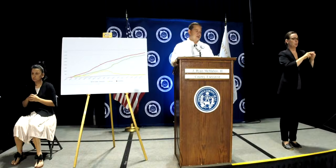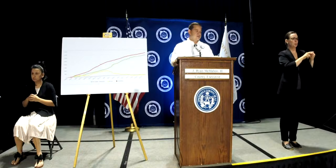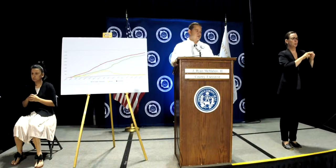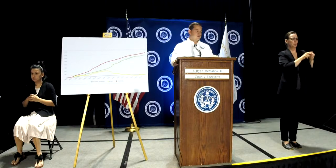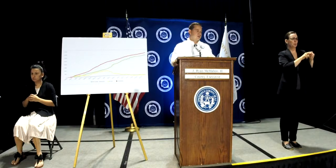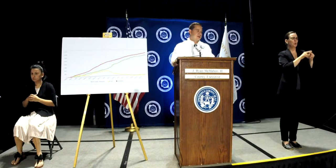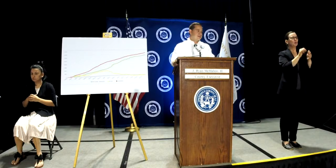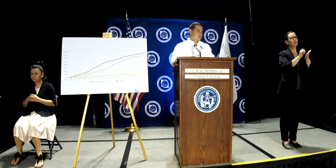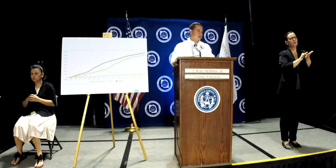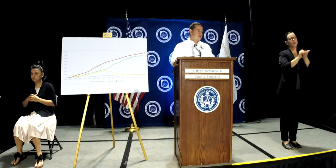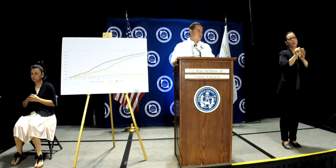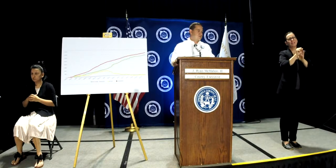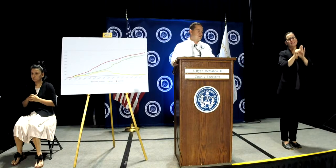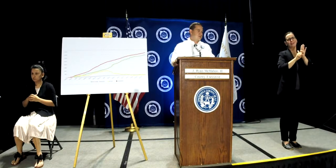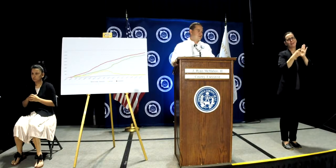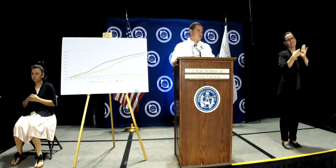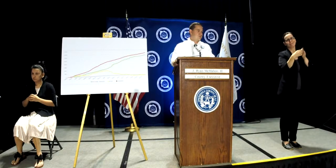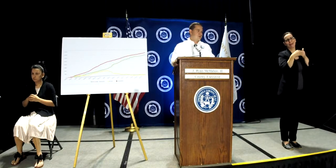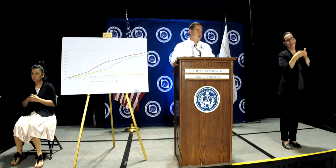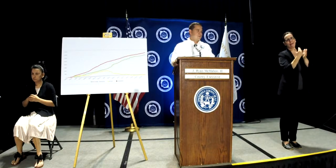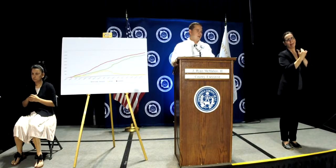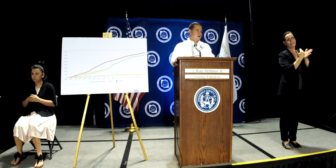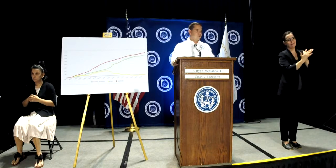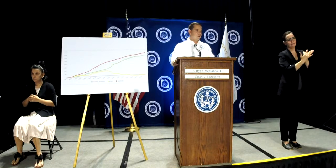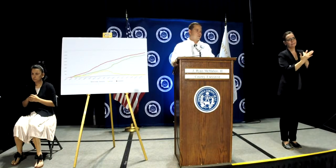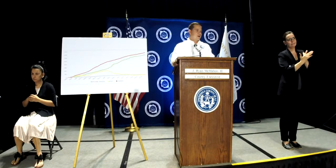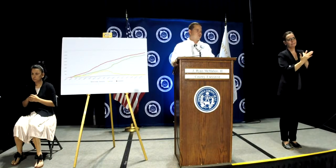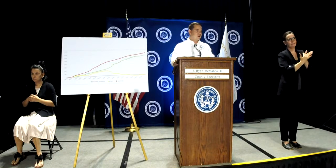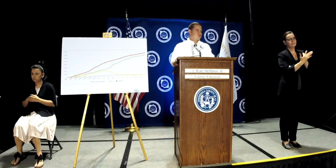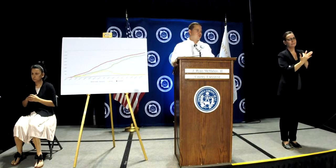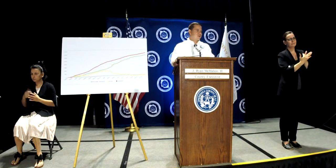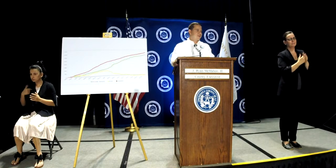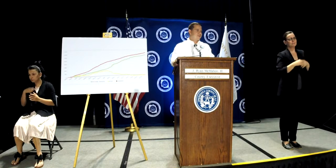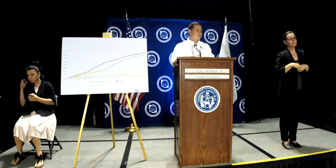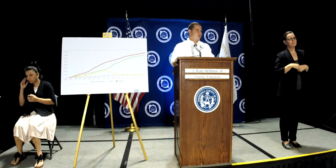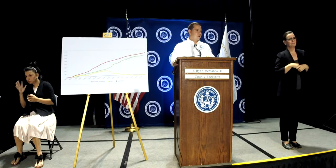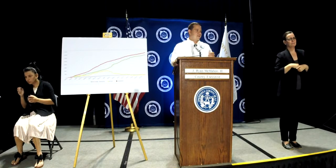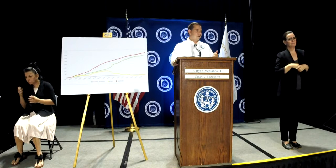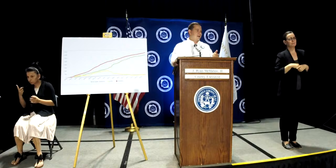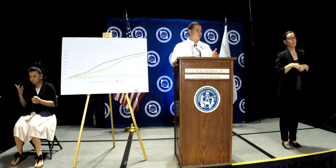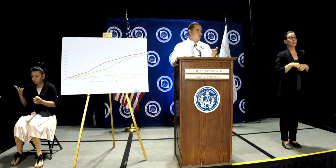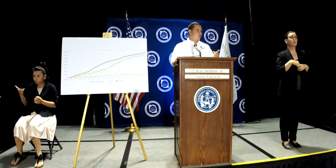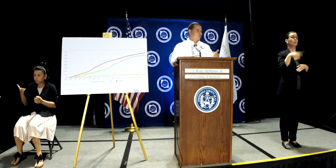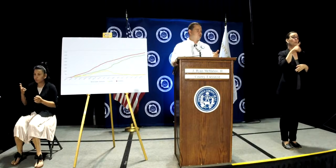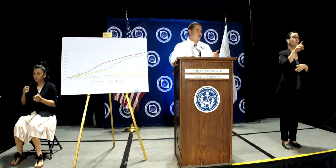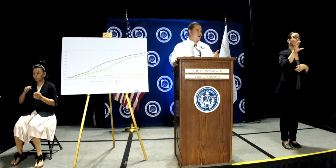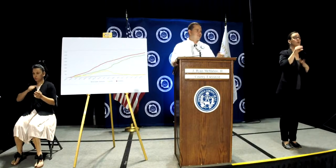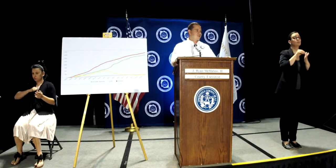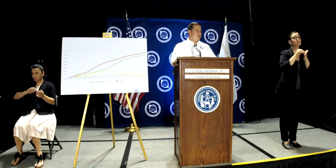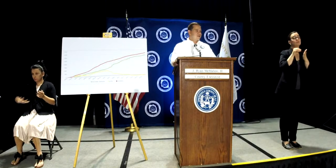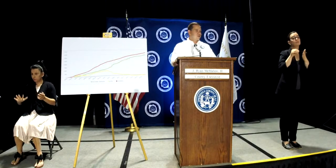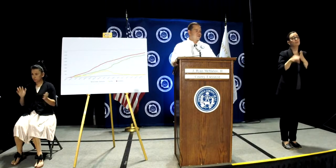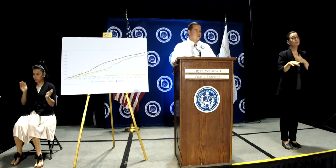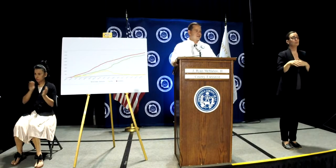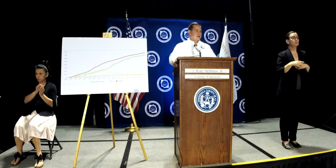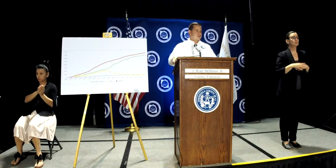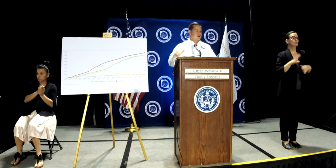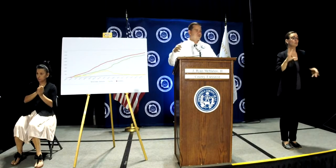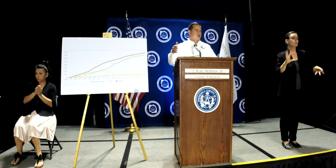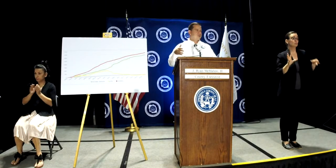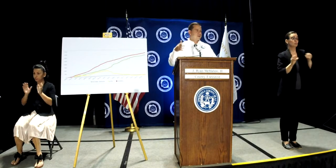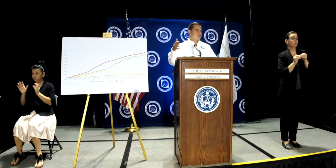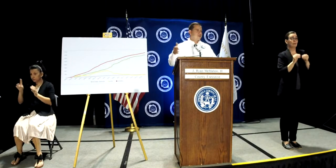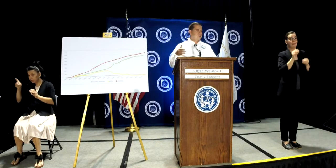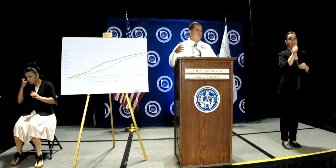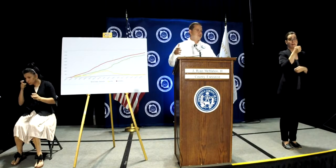but 100 cases over 18,000 students at SU is probably a better infection rate than Onondaga County or New York State has. So it's kind of a